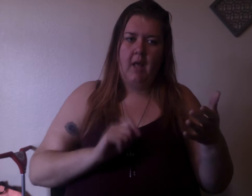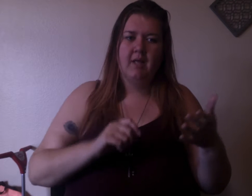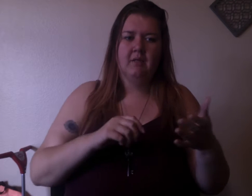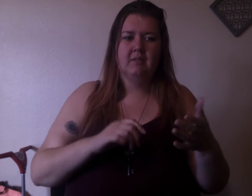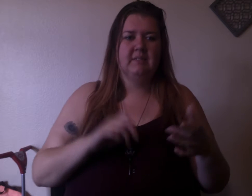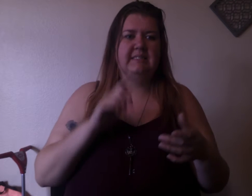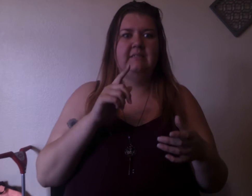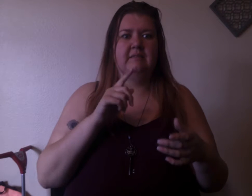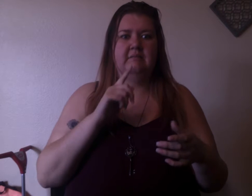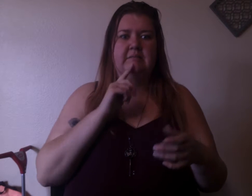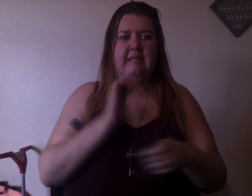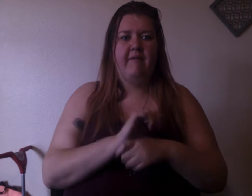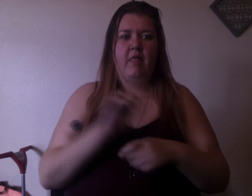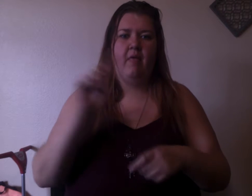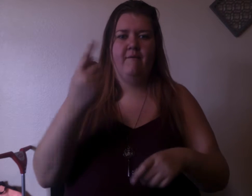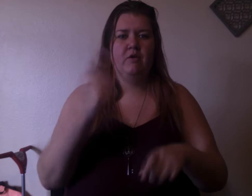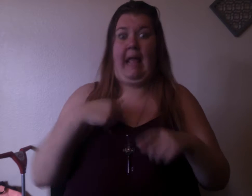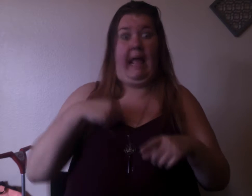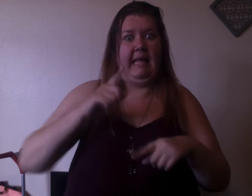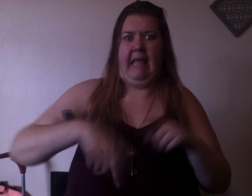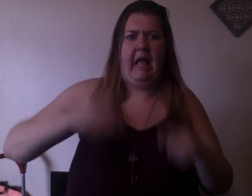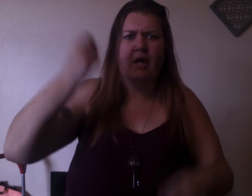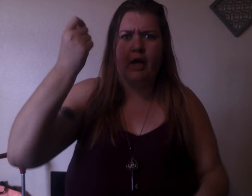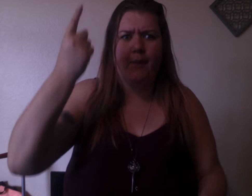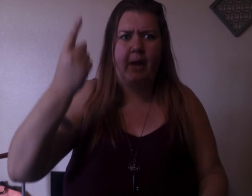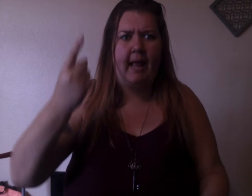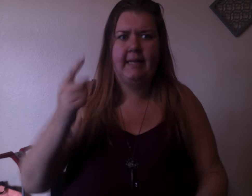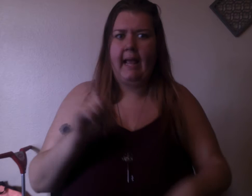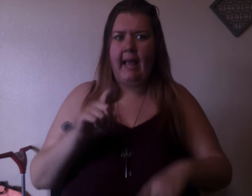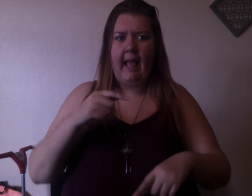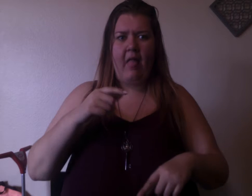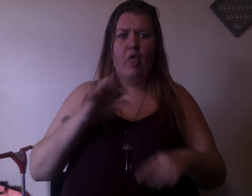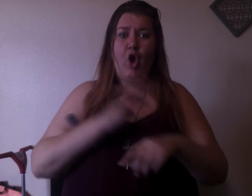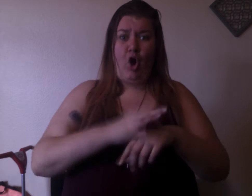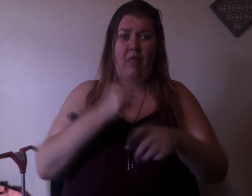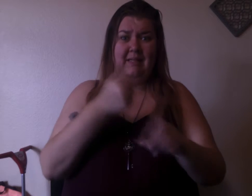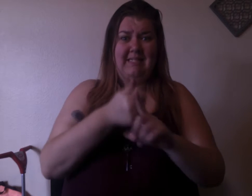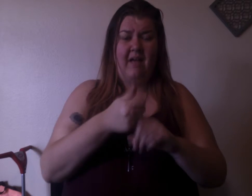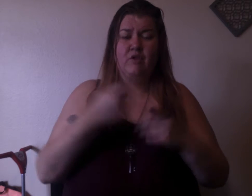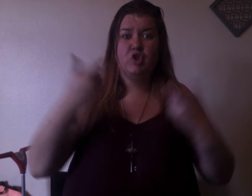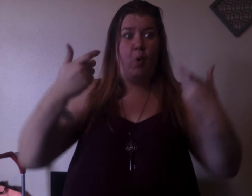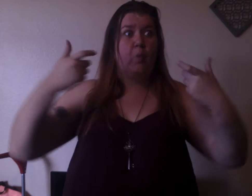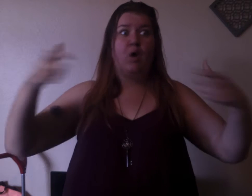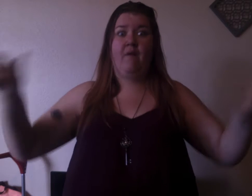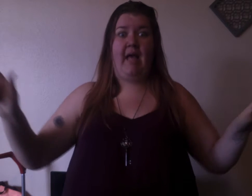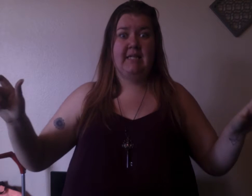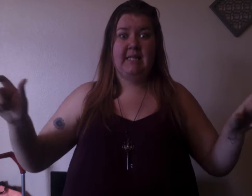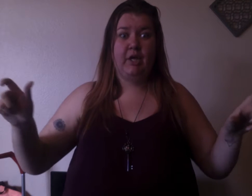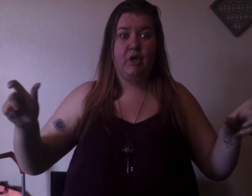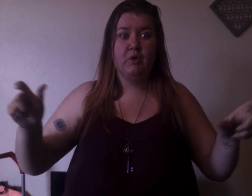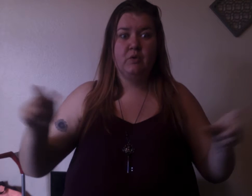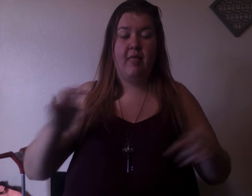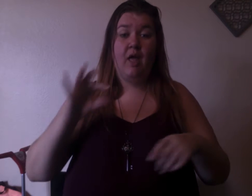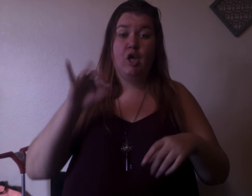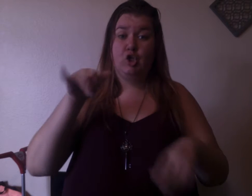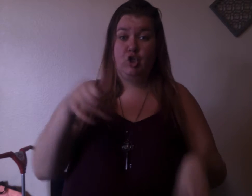thing that I can't comprehend. I mean, the Earth itself is so vastly huge. Jupiter it's 10 times